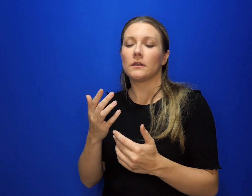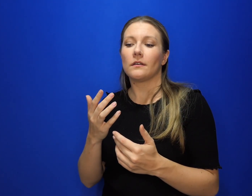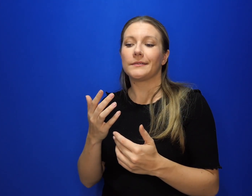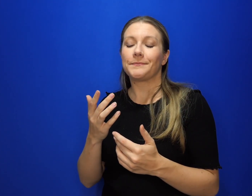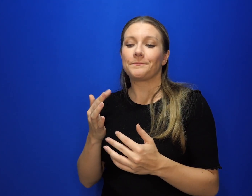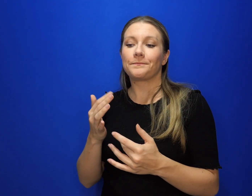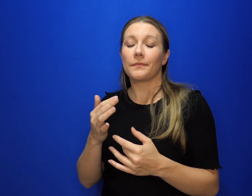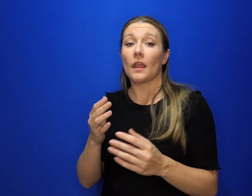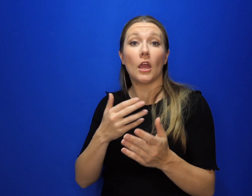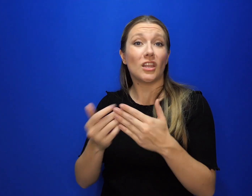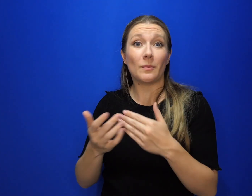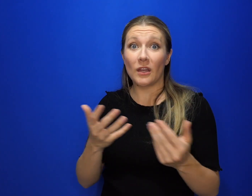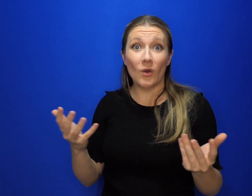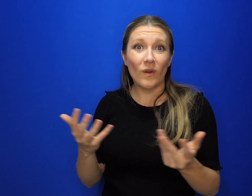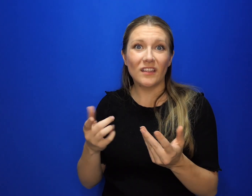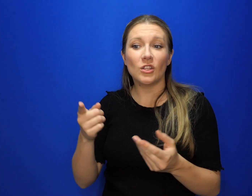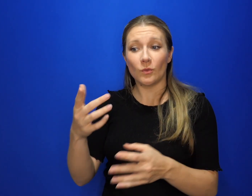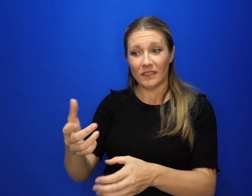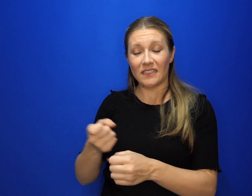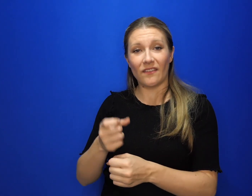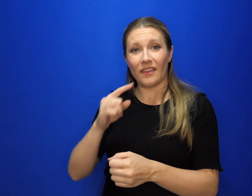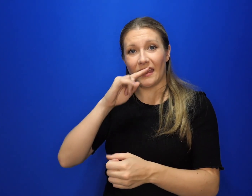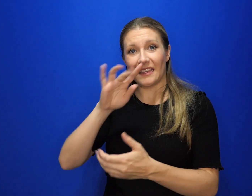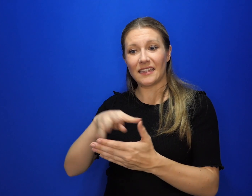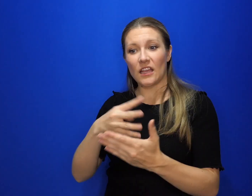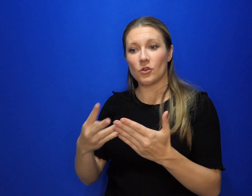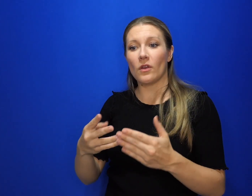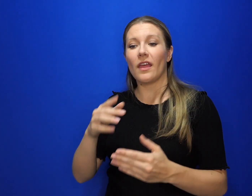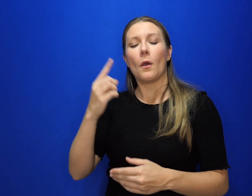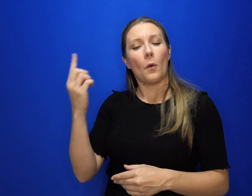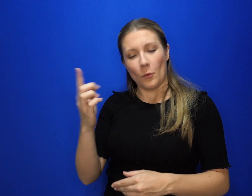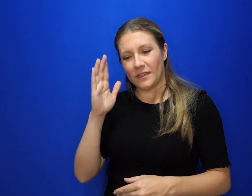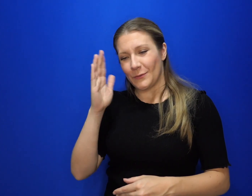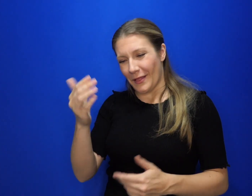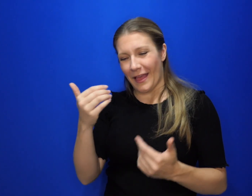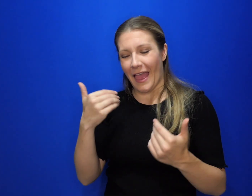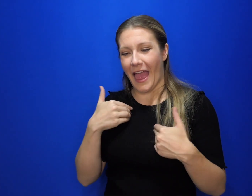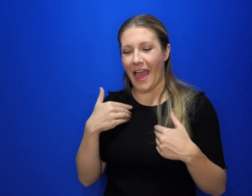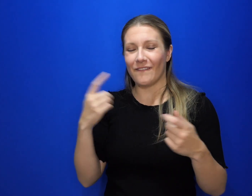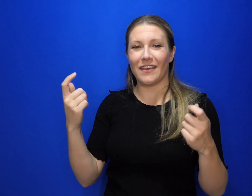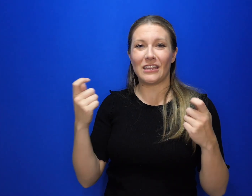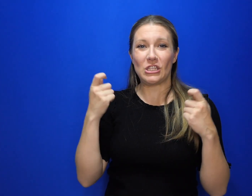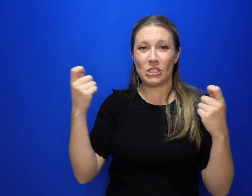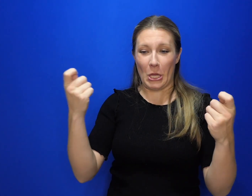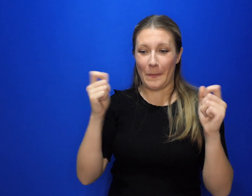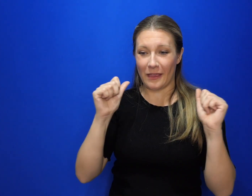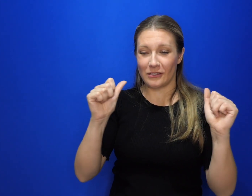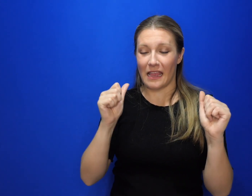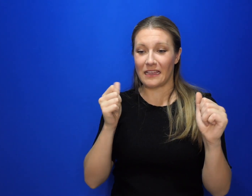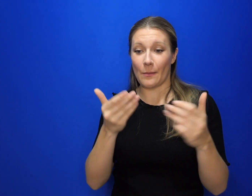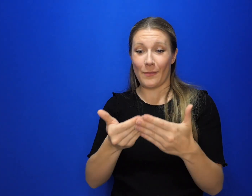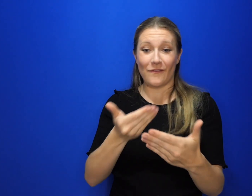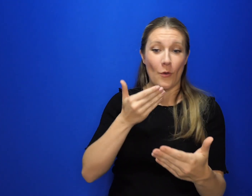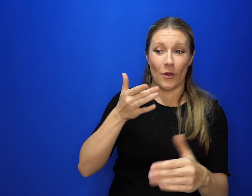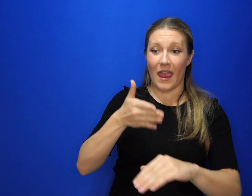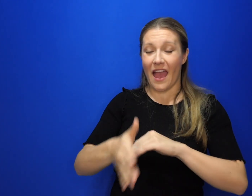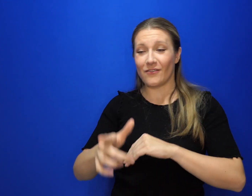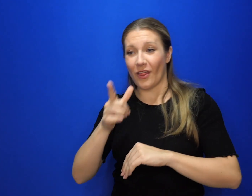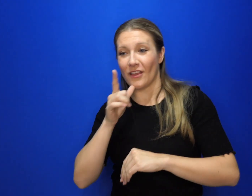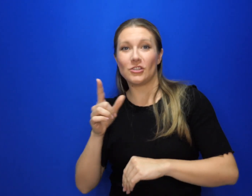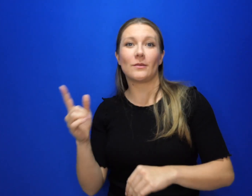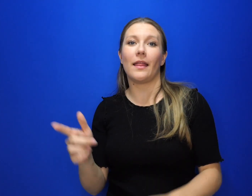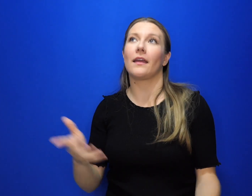no matter what, you're going to get your kid's schedule and they're going to have gym right before or right after lunch. For lunch. And you're going to be like, come